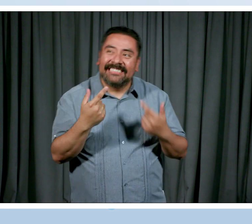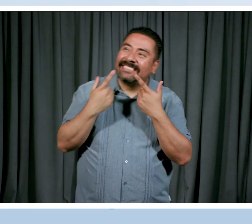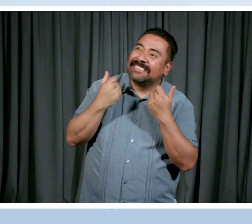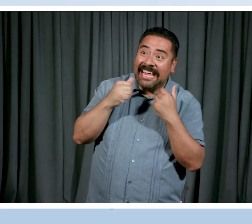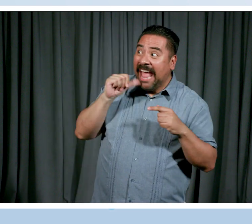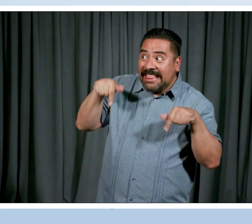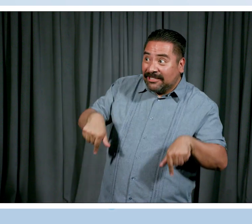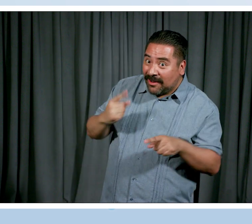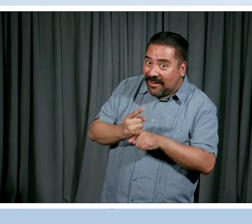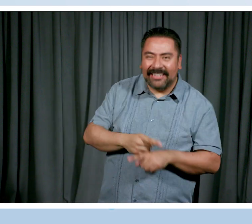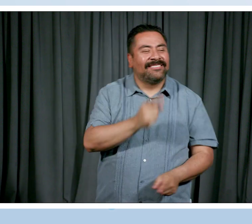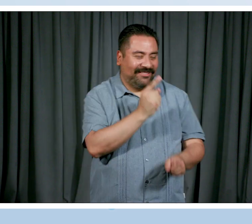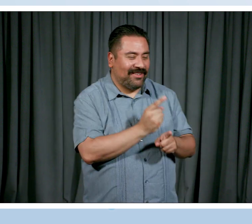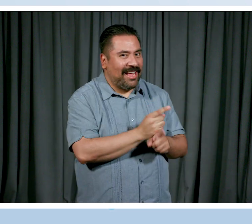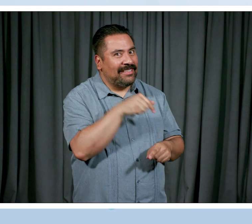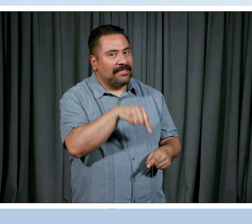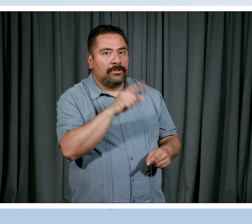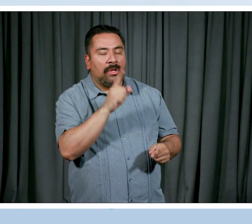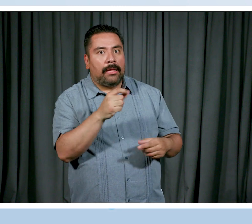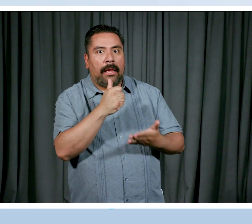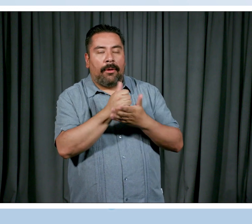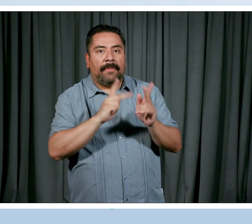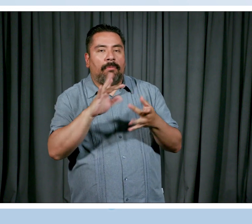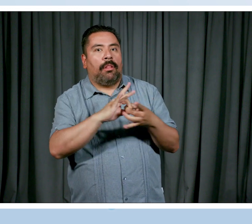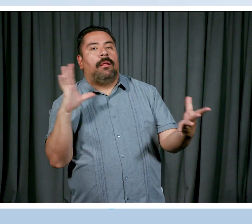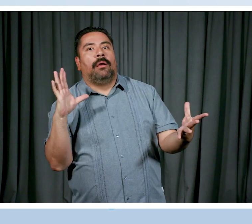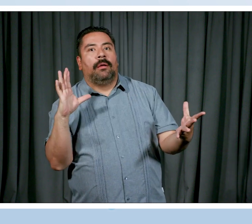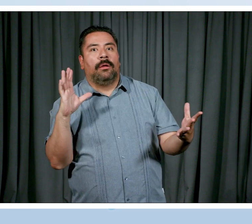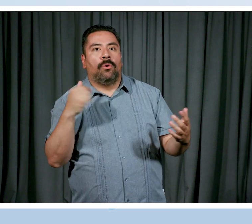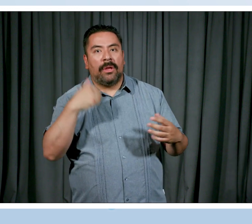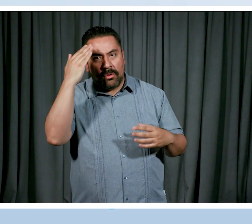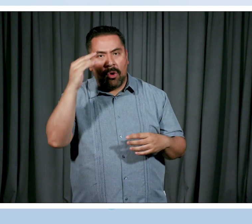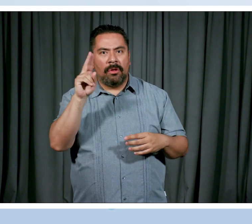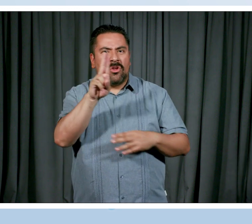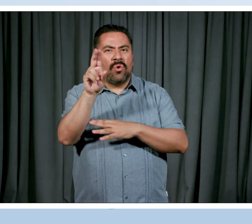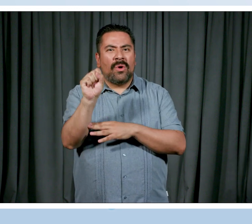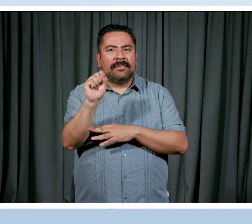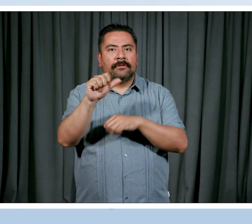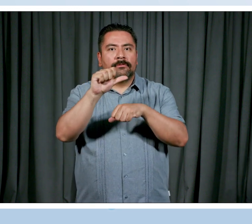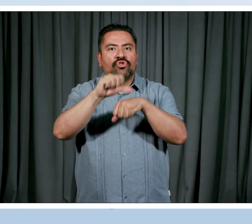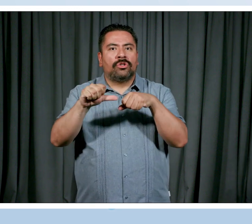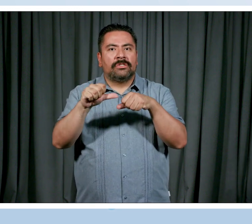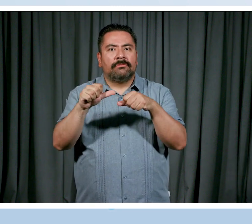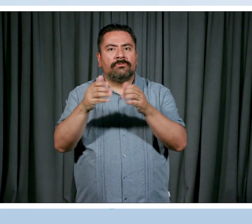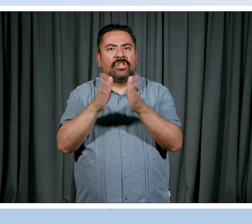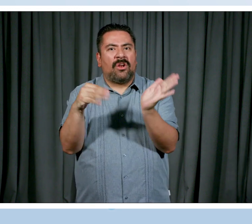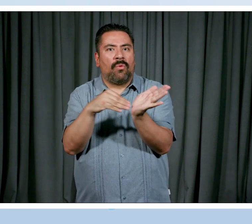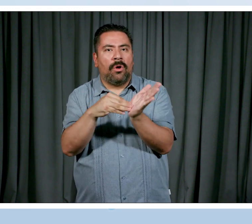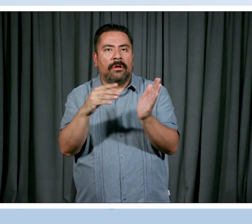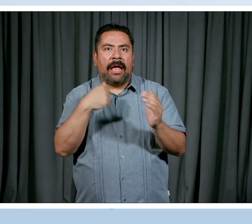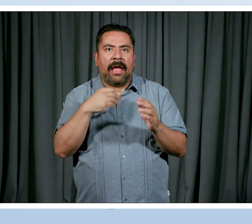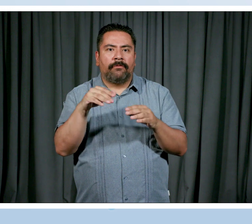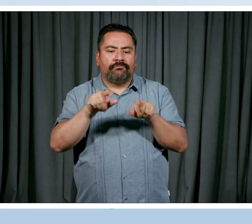one. Are real disconnectors. We all know that the Surgeon General put out a report last year about the epidemic